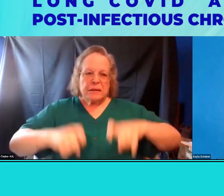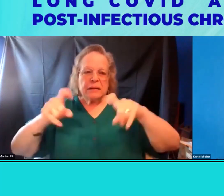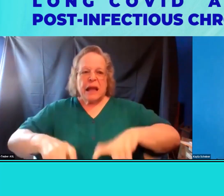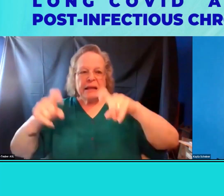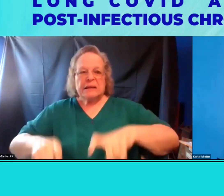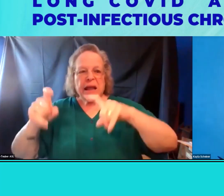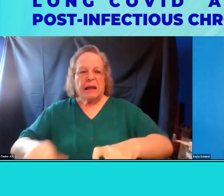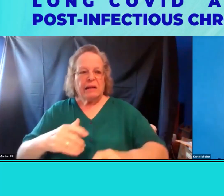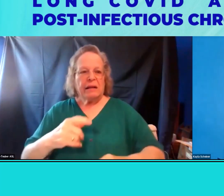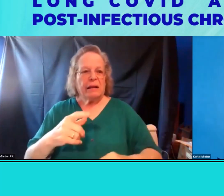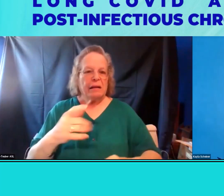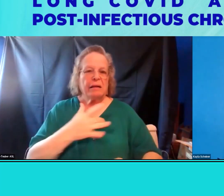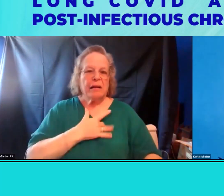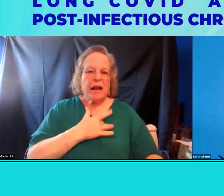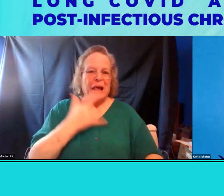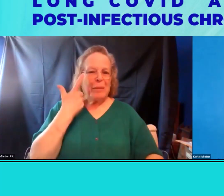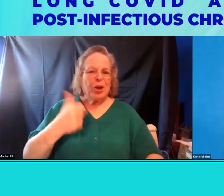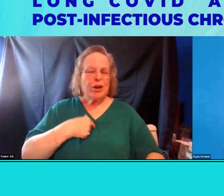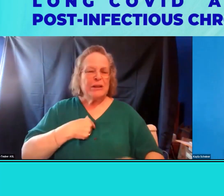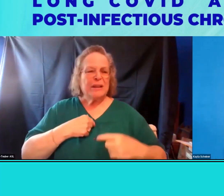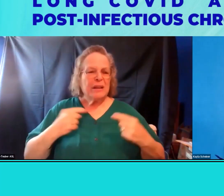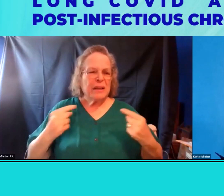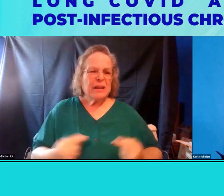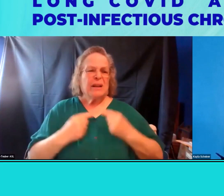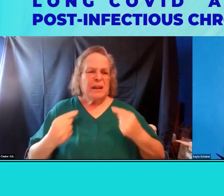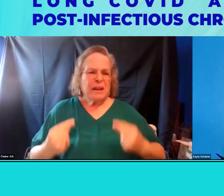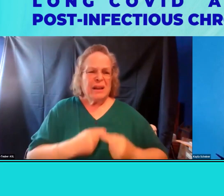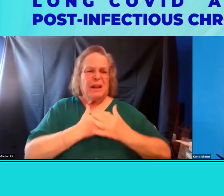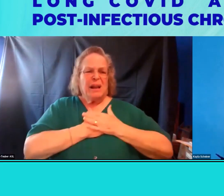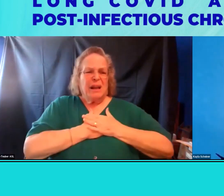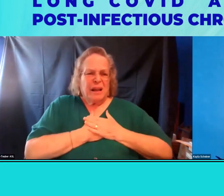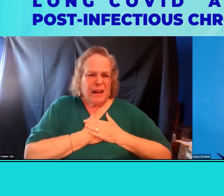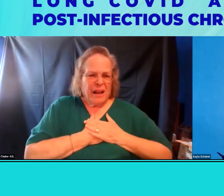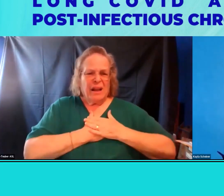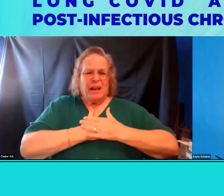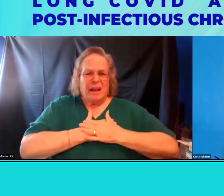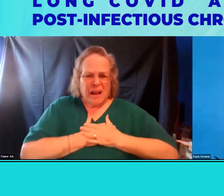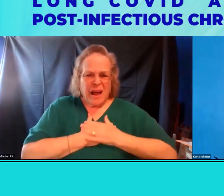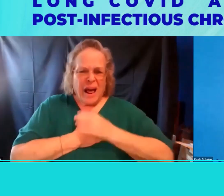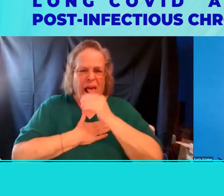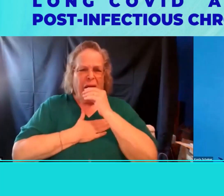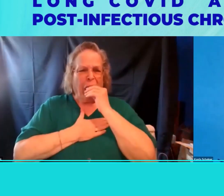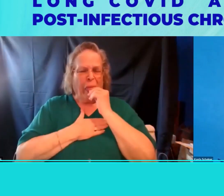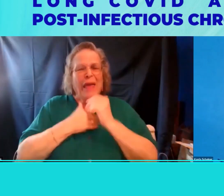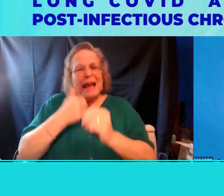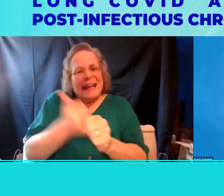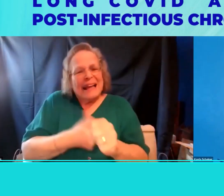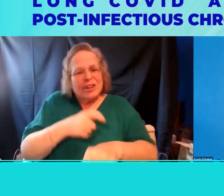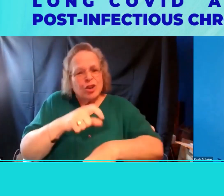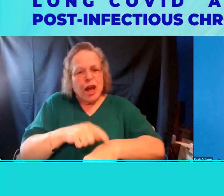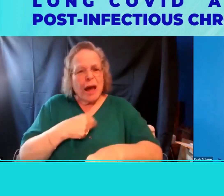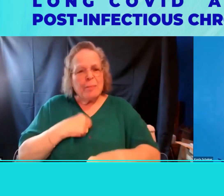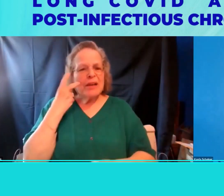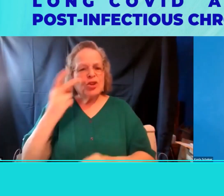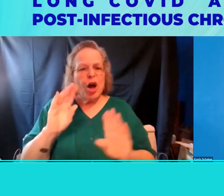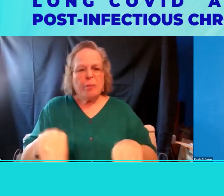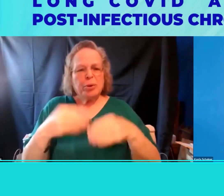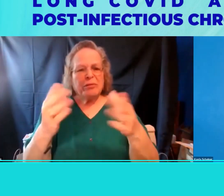was having chest pain and shortness of breath. And every single time I saw a provider